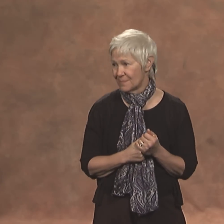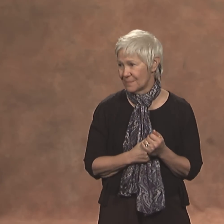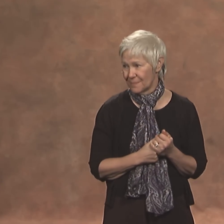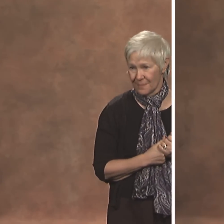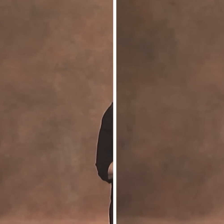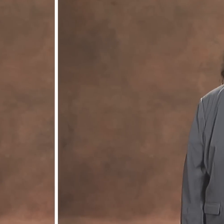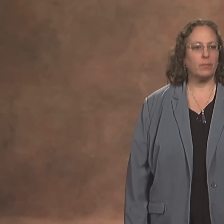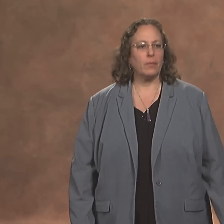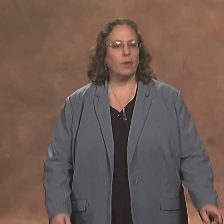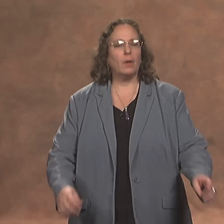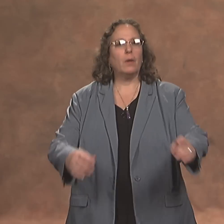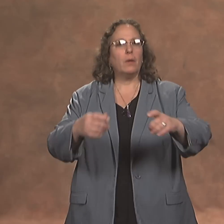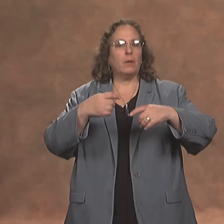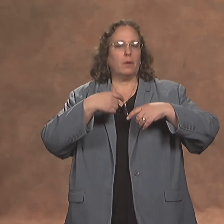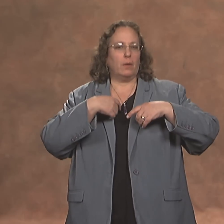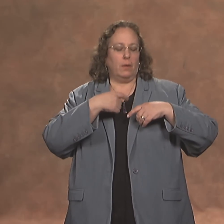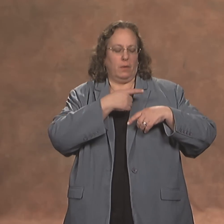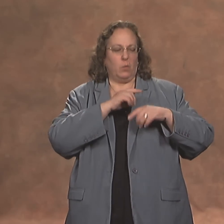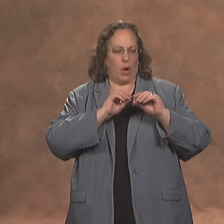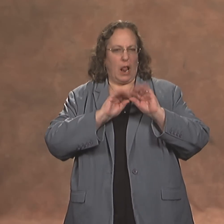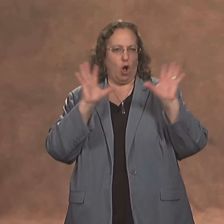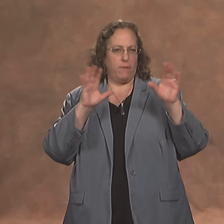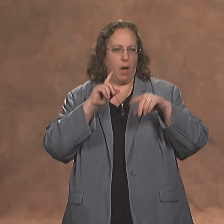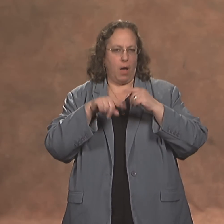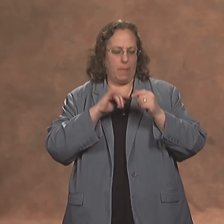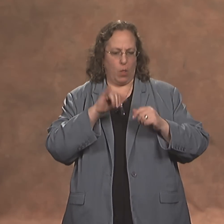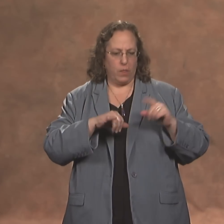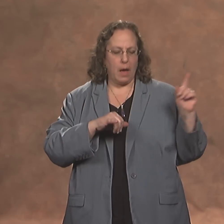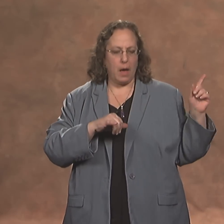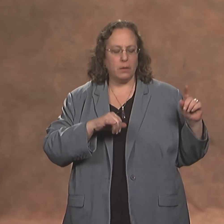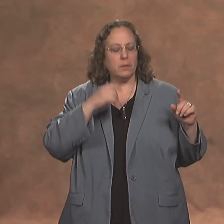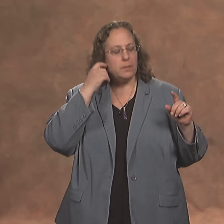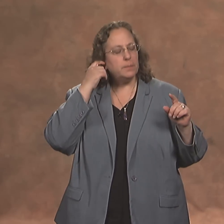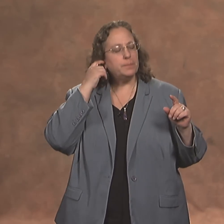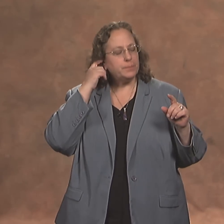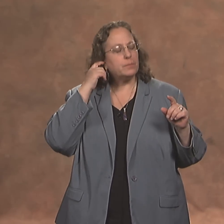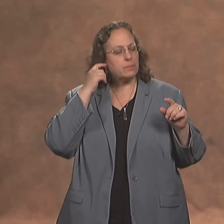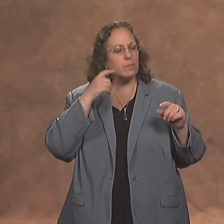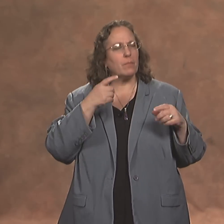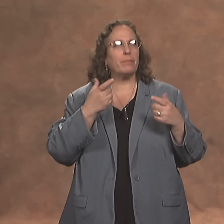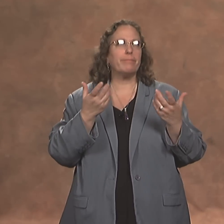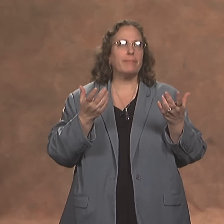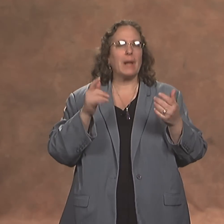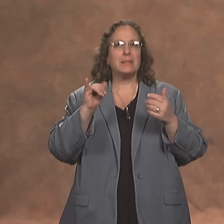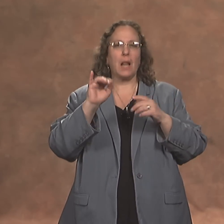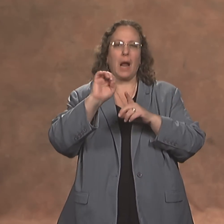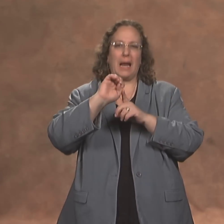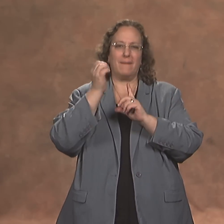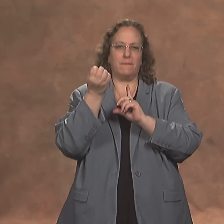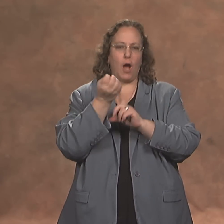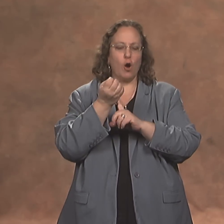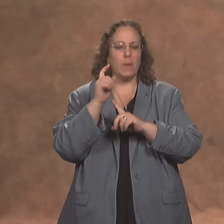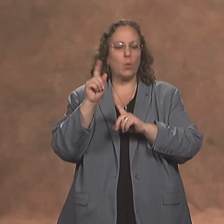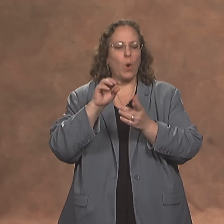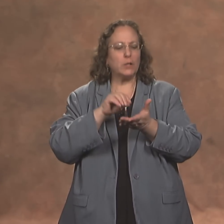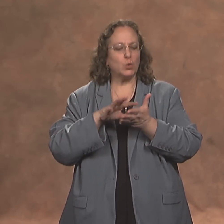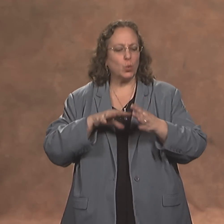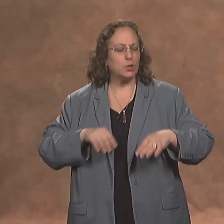helps. A clarification to that question came in. Talking about environments where students are in motion